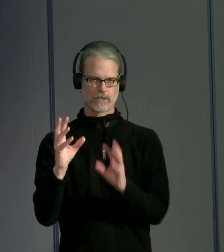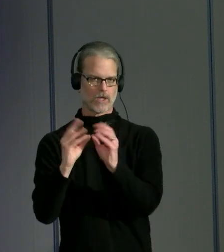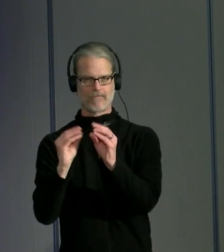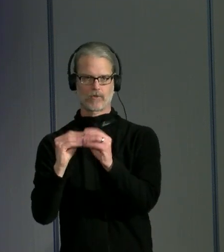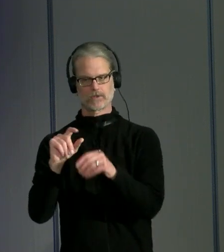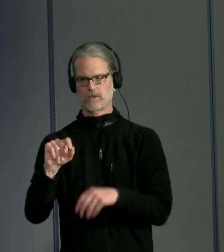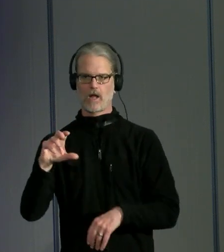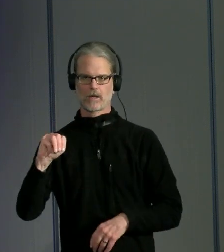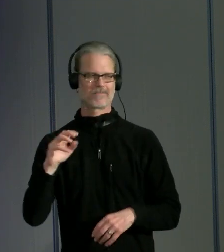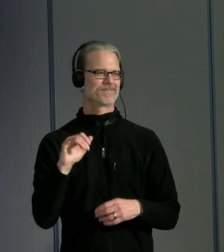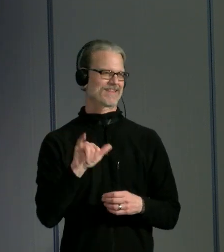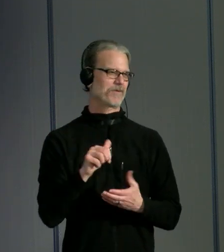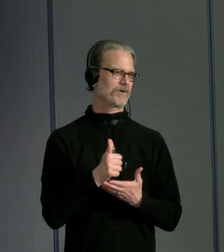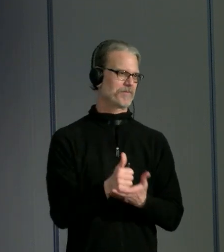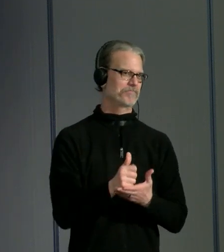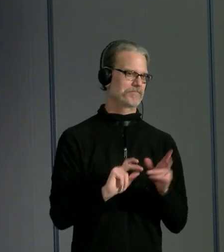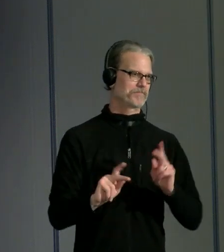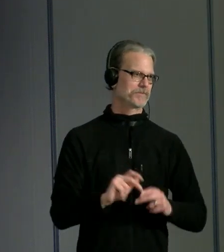be a helpful step.